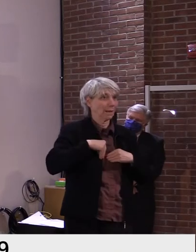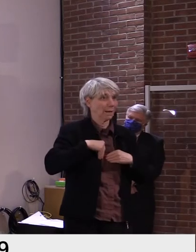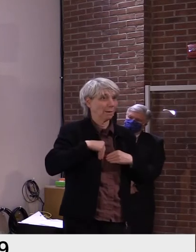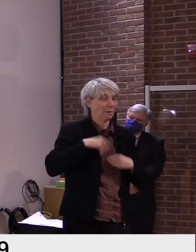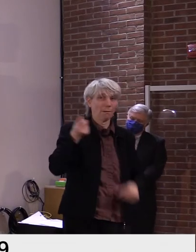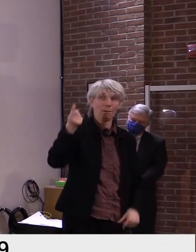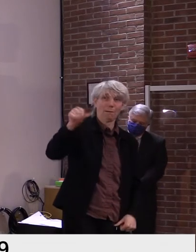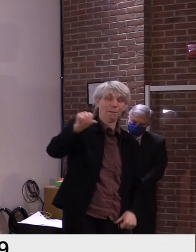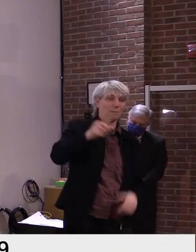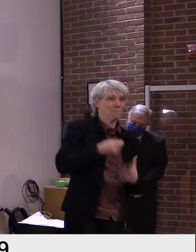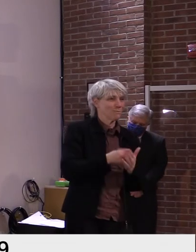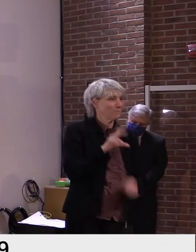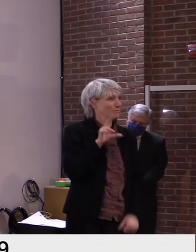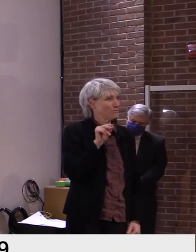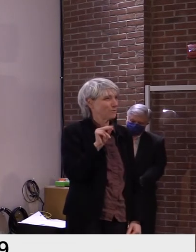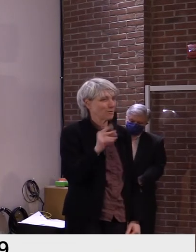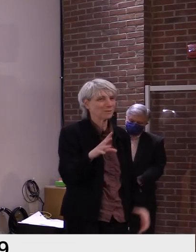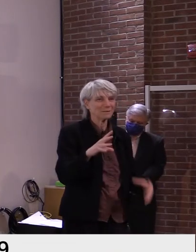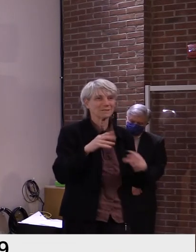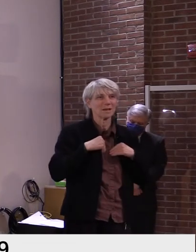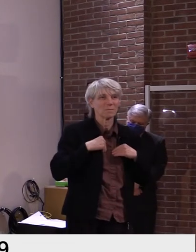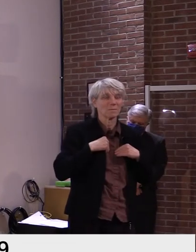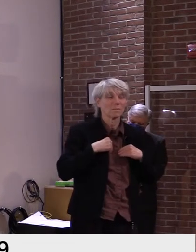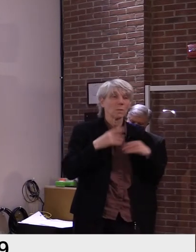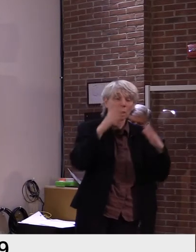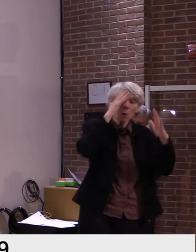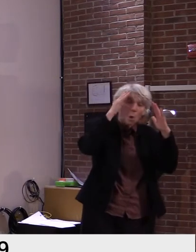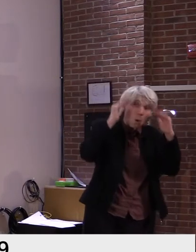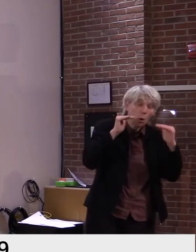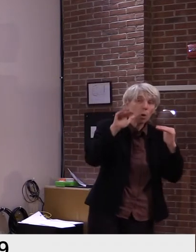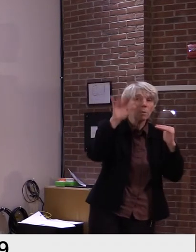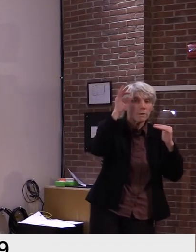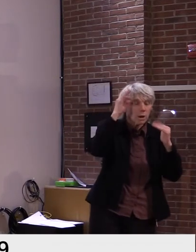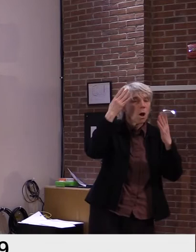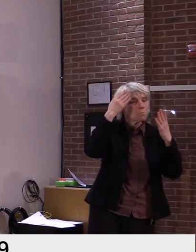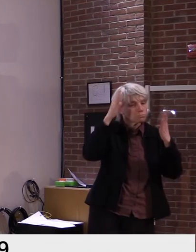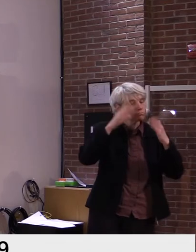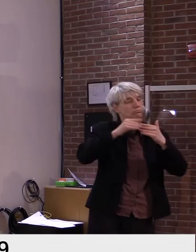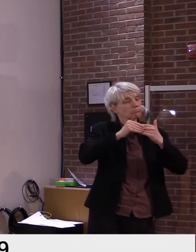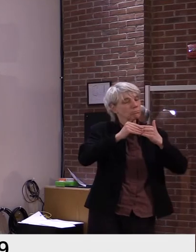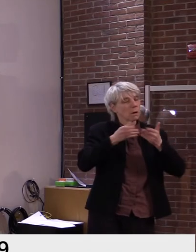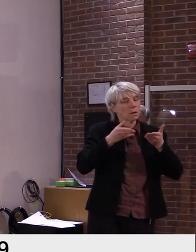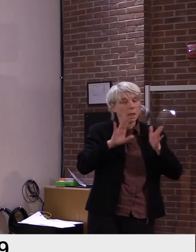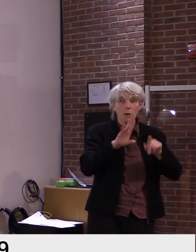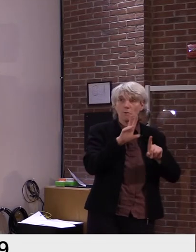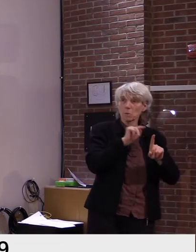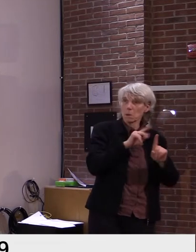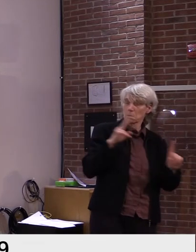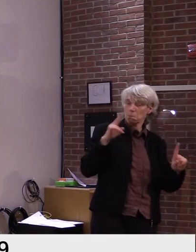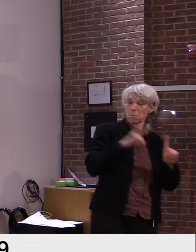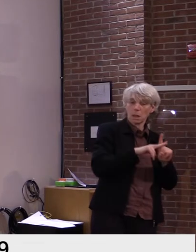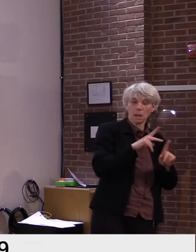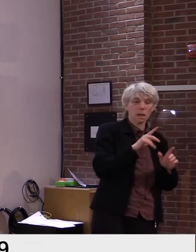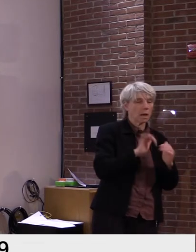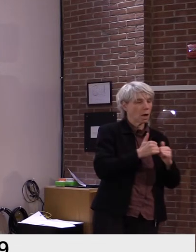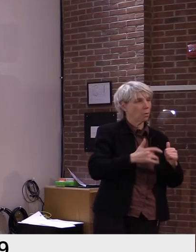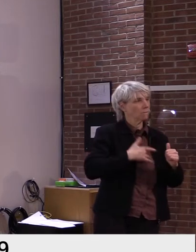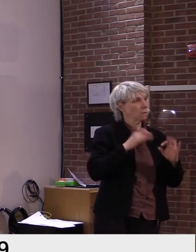away if it's offered, and we just hope that there's enough flexibility in there for us to use it to our advantage.